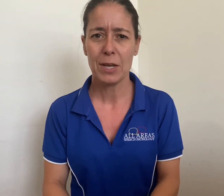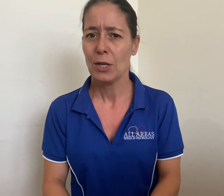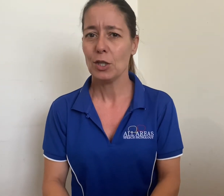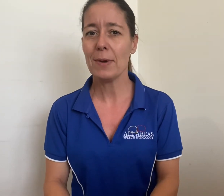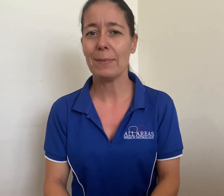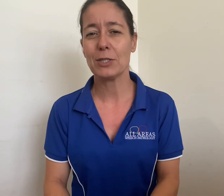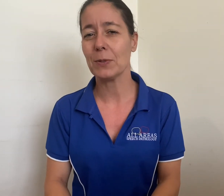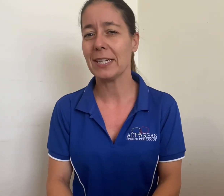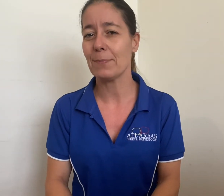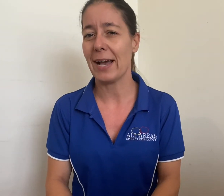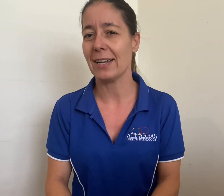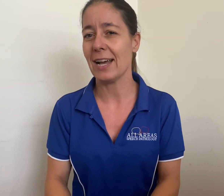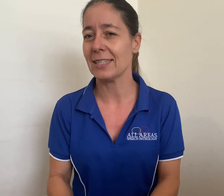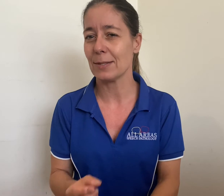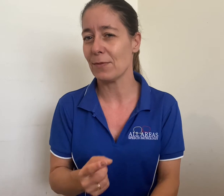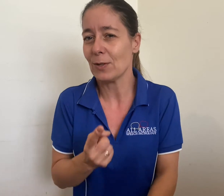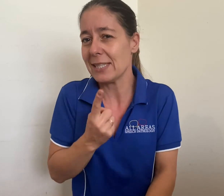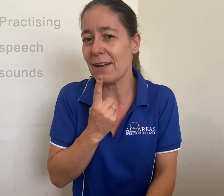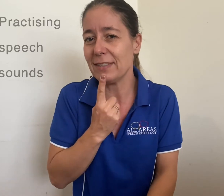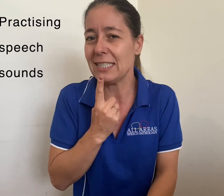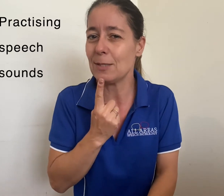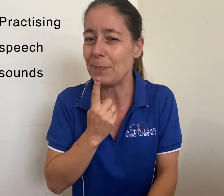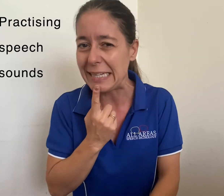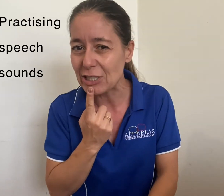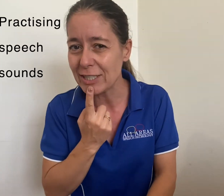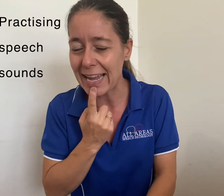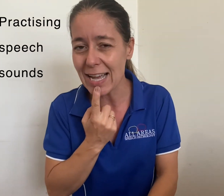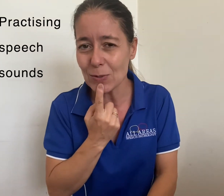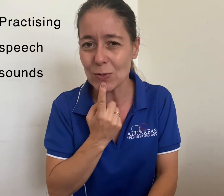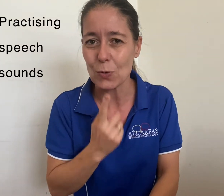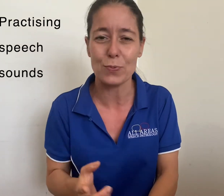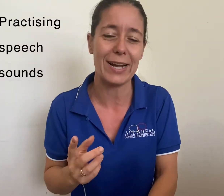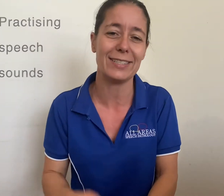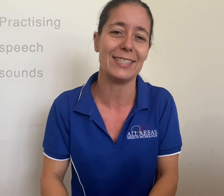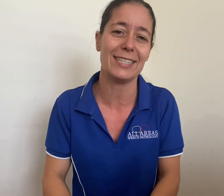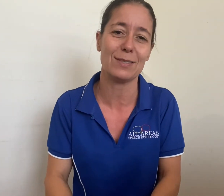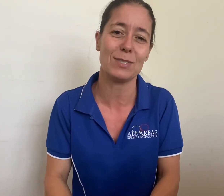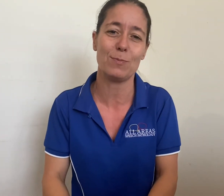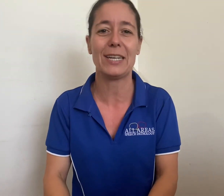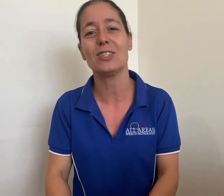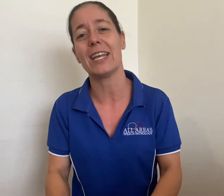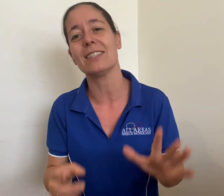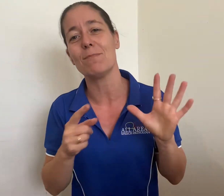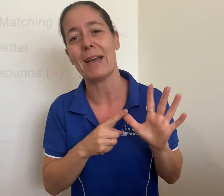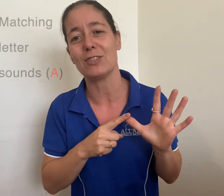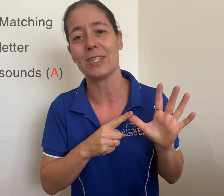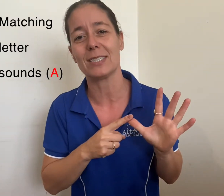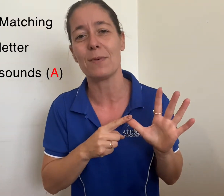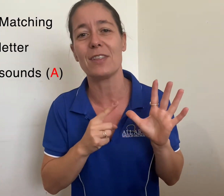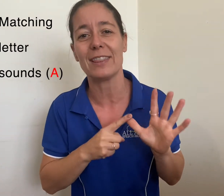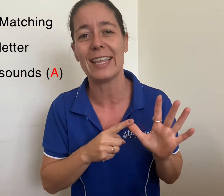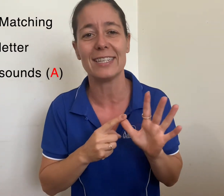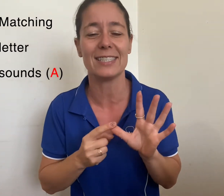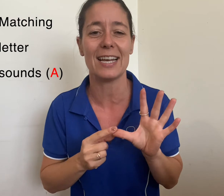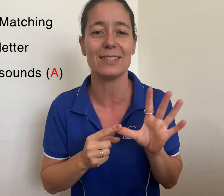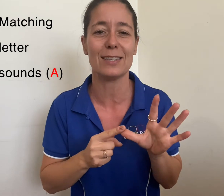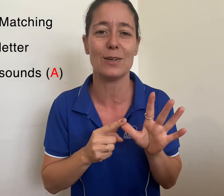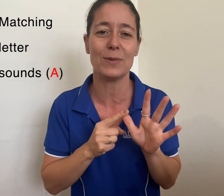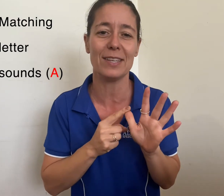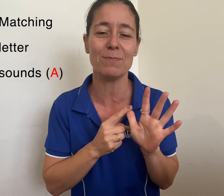You might be talking about some of those lovely speech sounds or practicing some speech sounds and matching some of the letter sounds along with them.